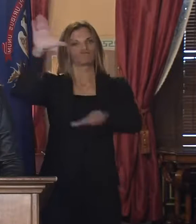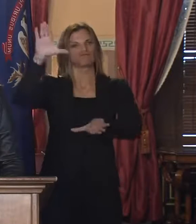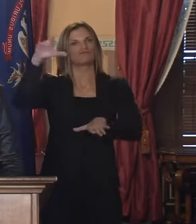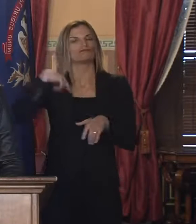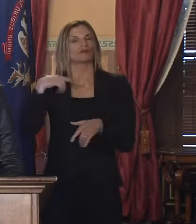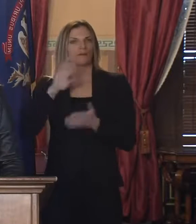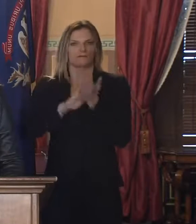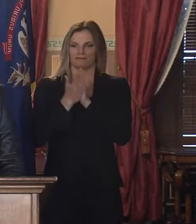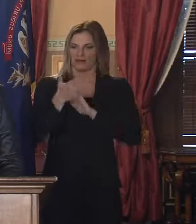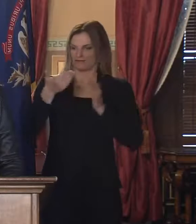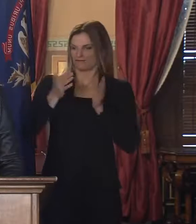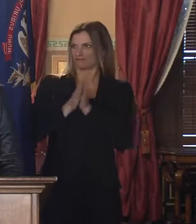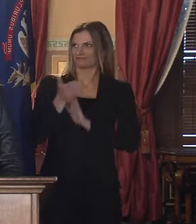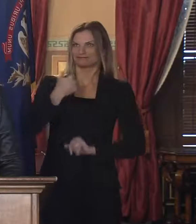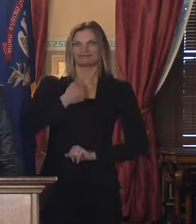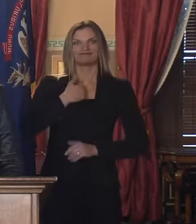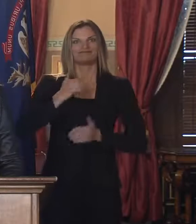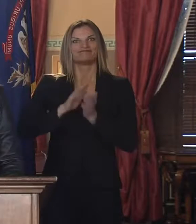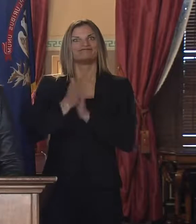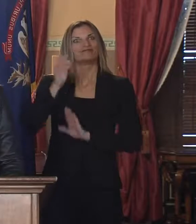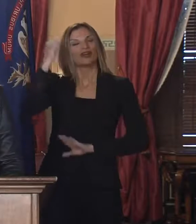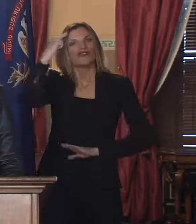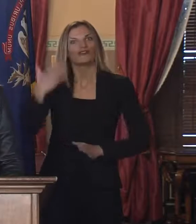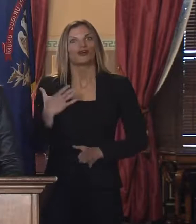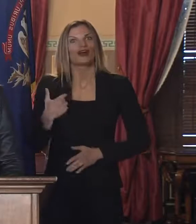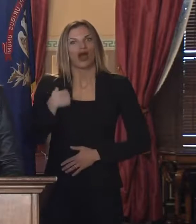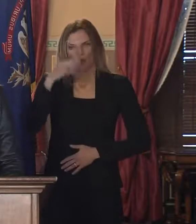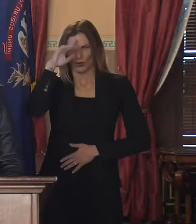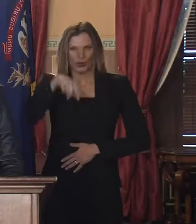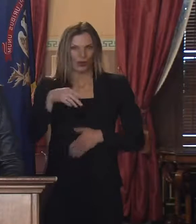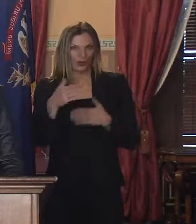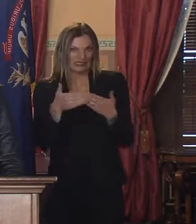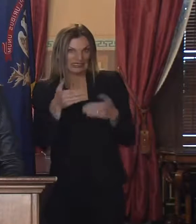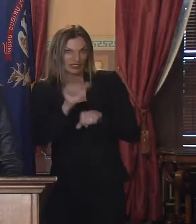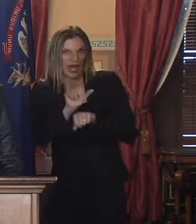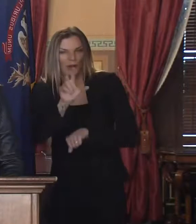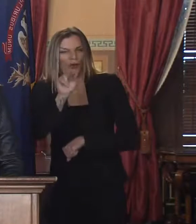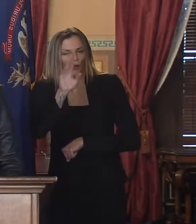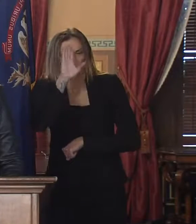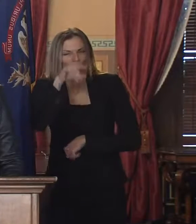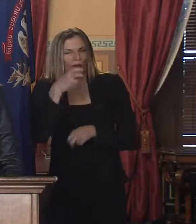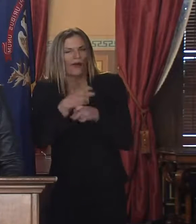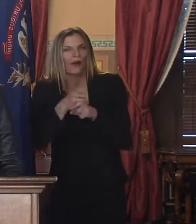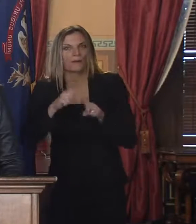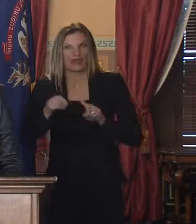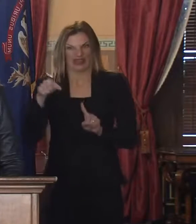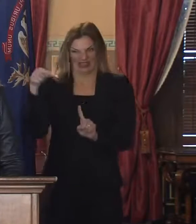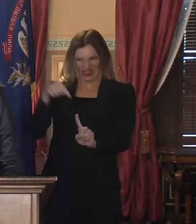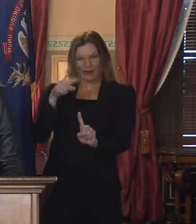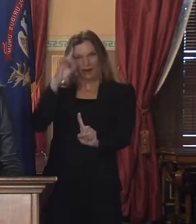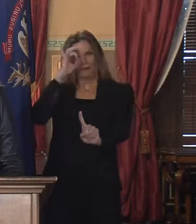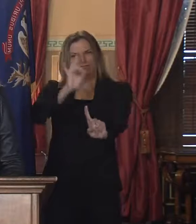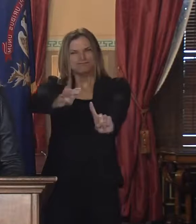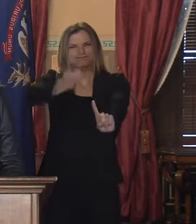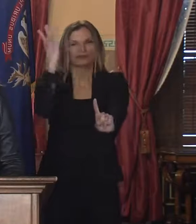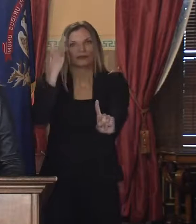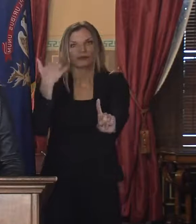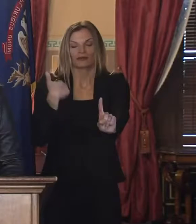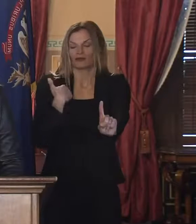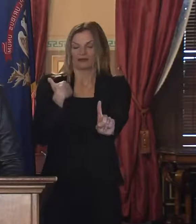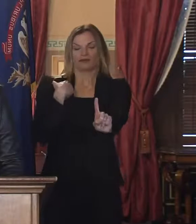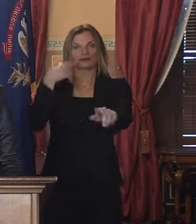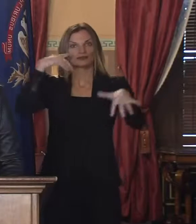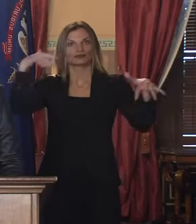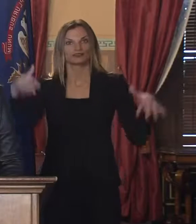would be hard. But I'll be honest, I never could have imagined anything like this. I want to start by saying thank